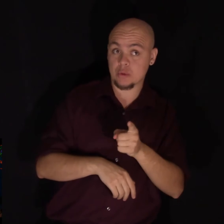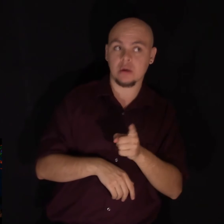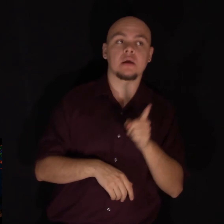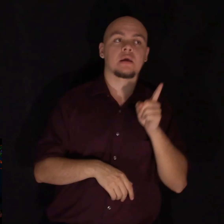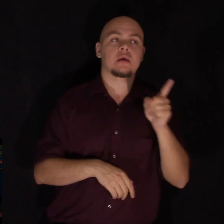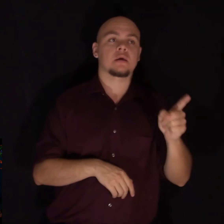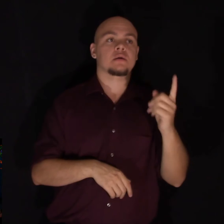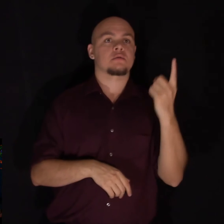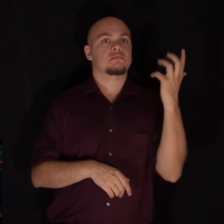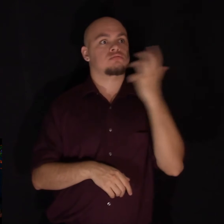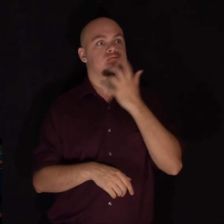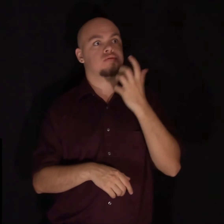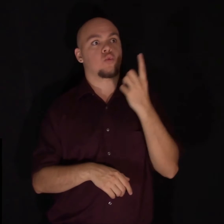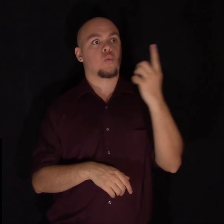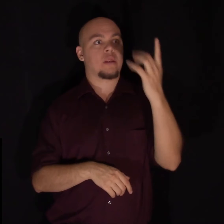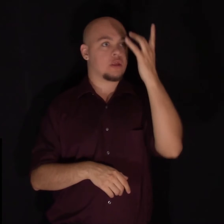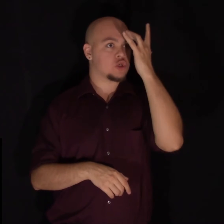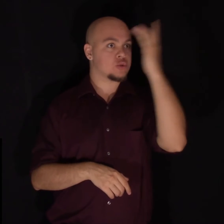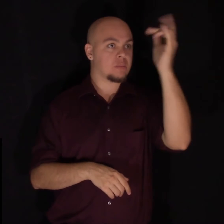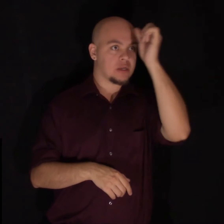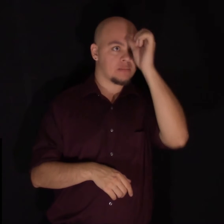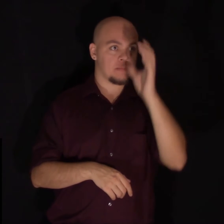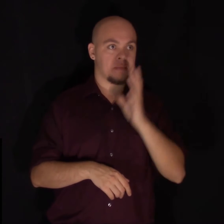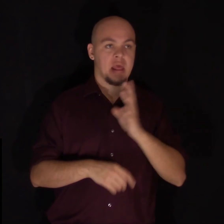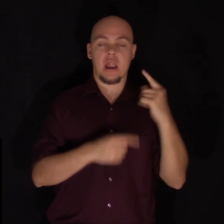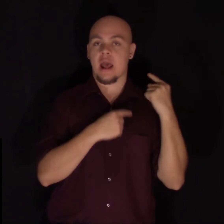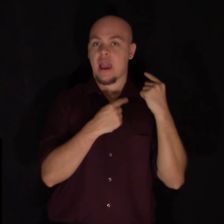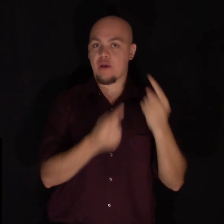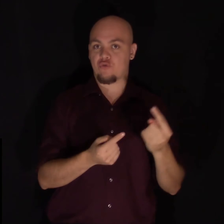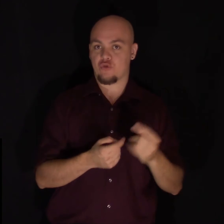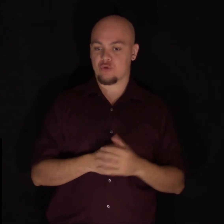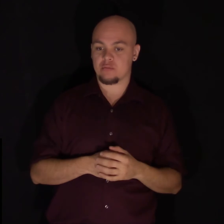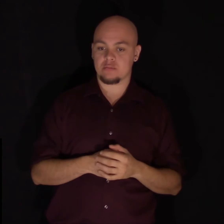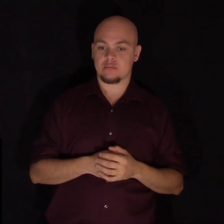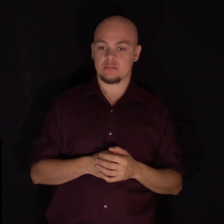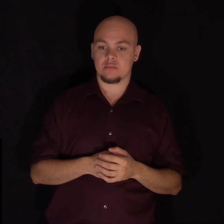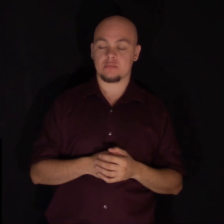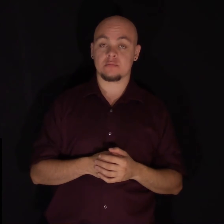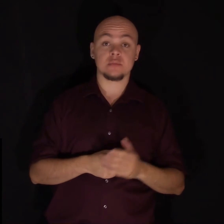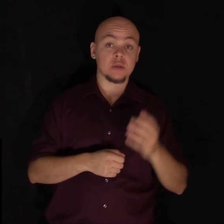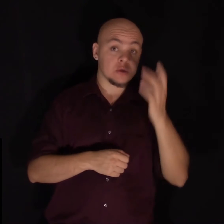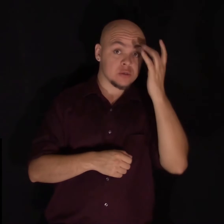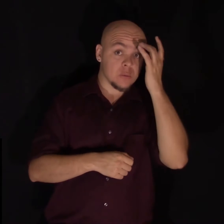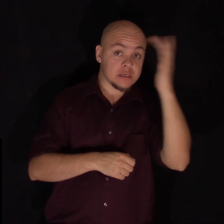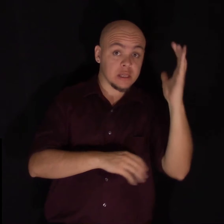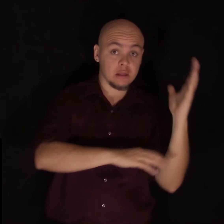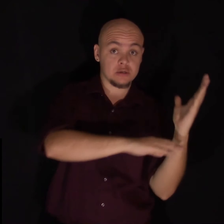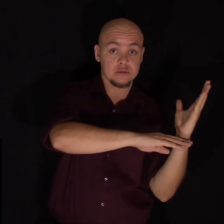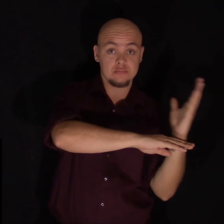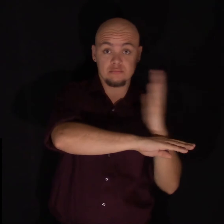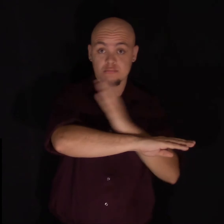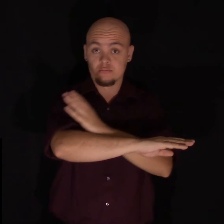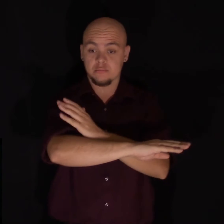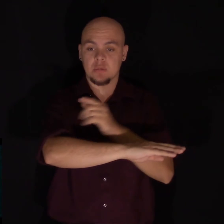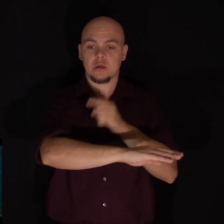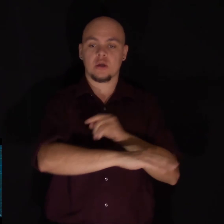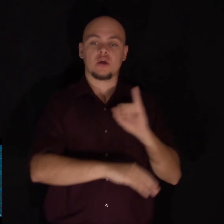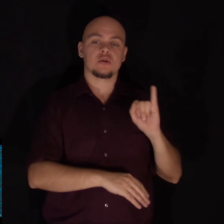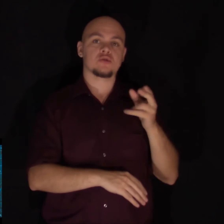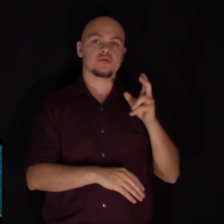of the smartest people who's ever lived. So consider the spectrum of intelligence. Here we have John von Neumann,